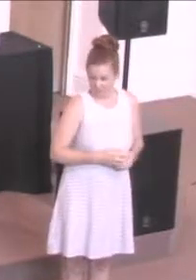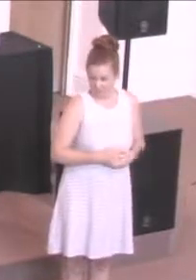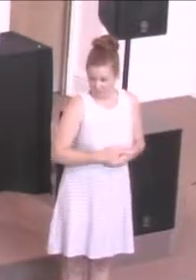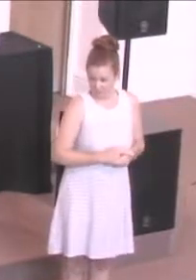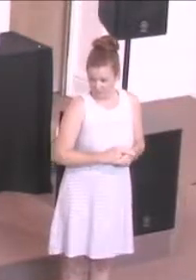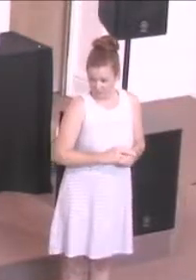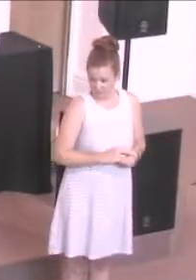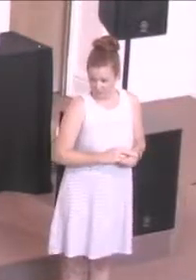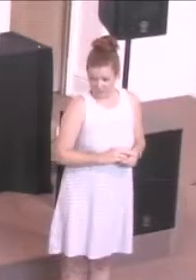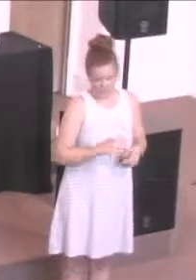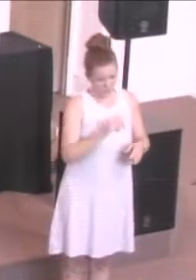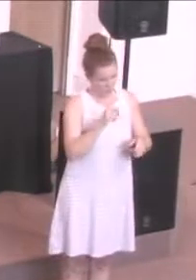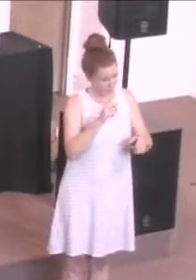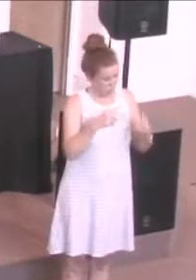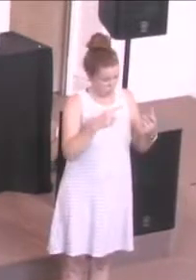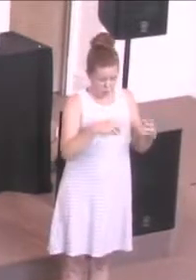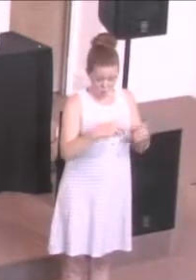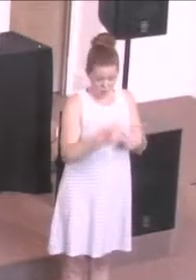It's go out,